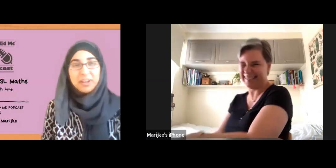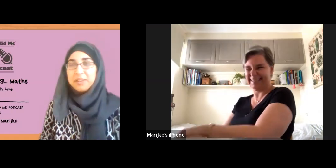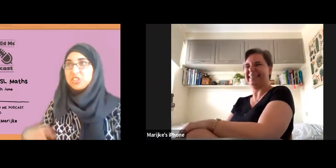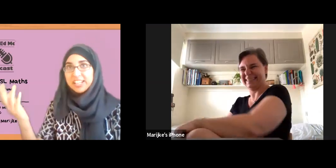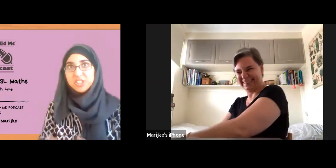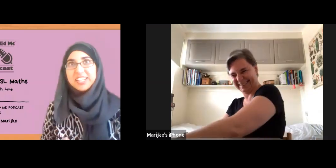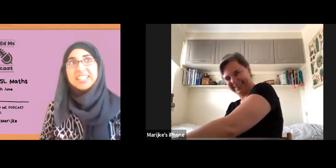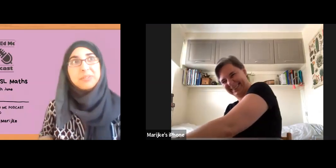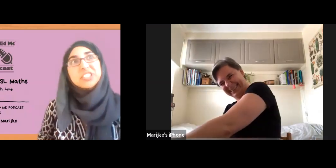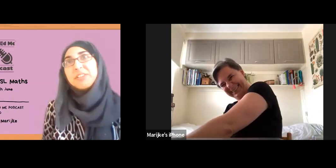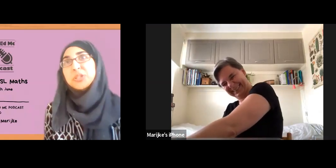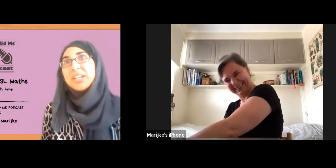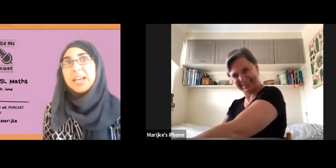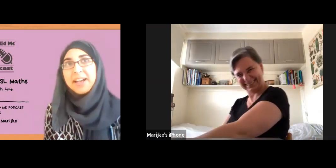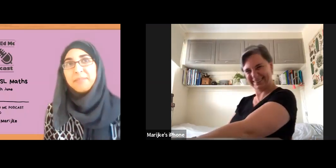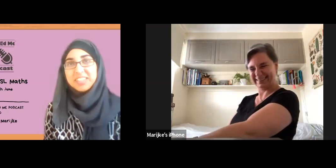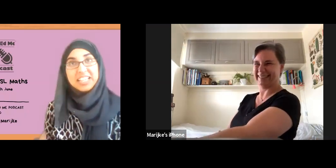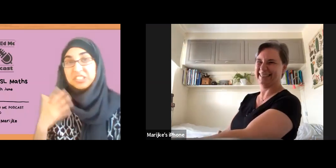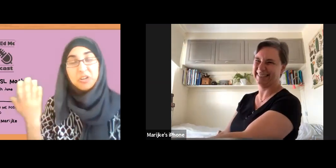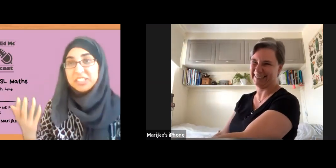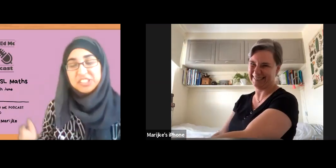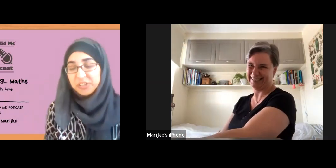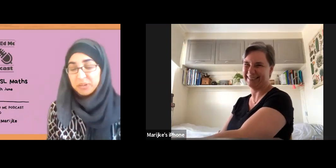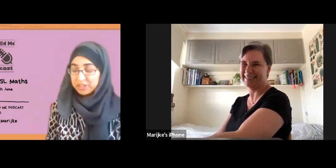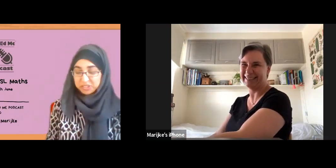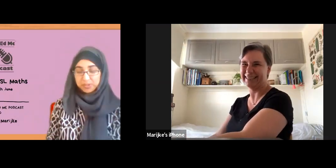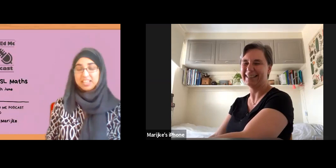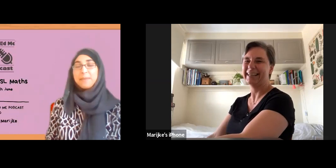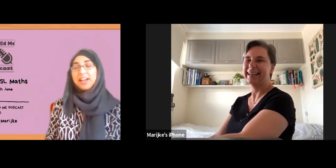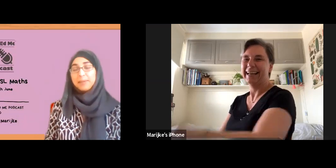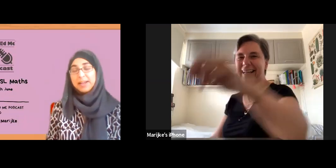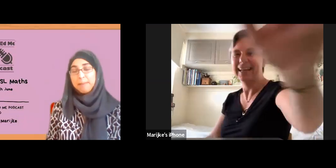would gesture, like he was talking about. He told me this story where he was talking about.